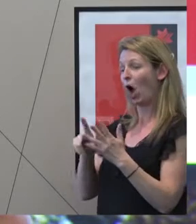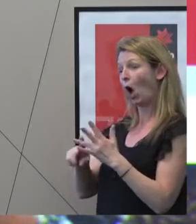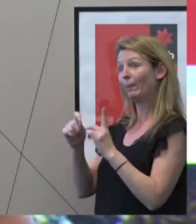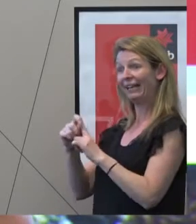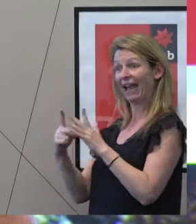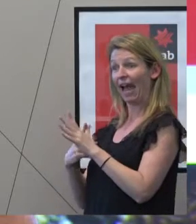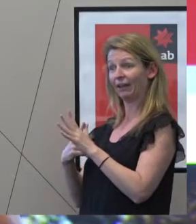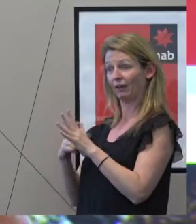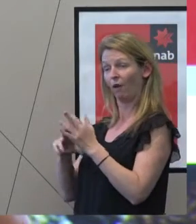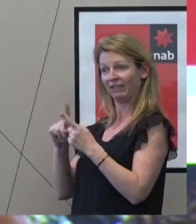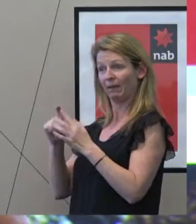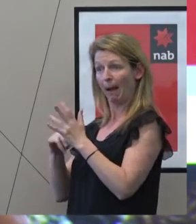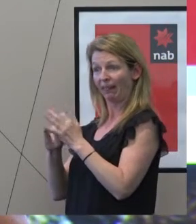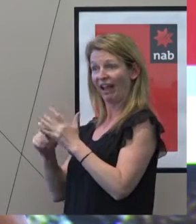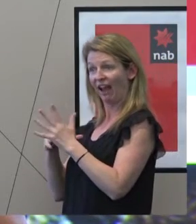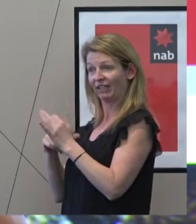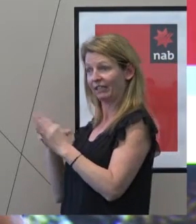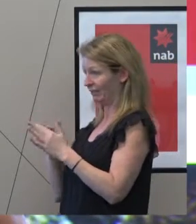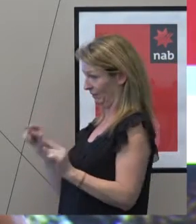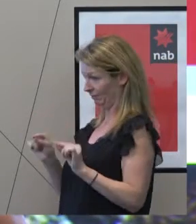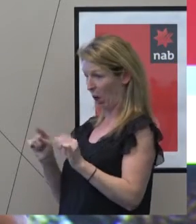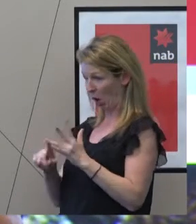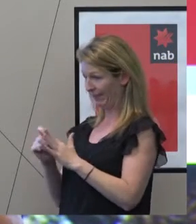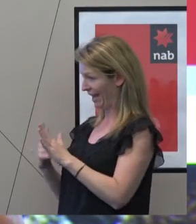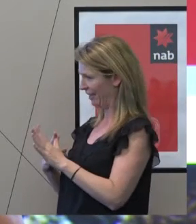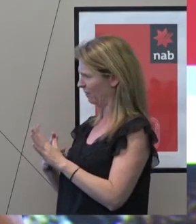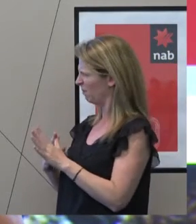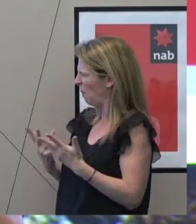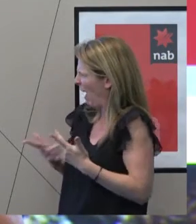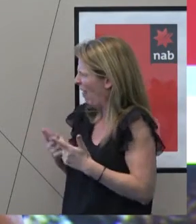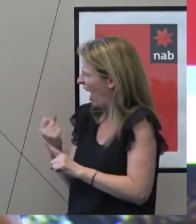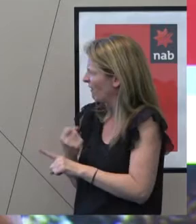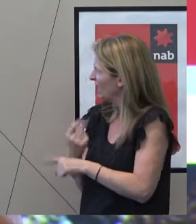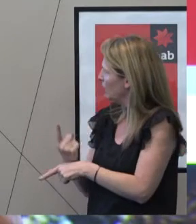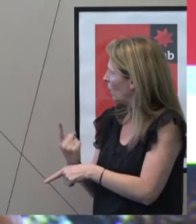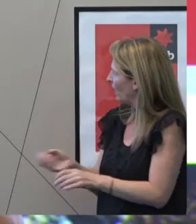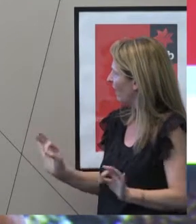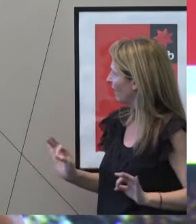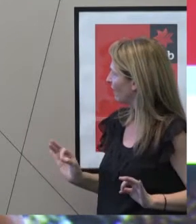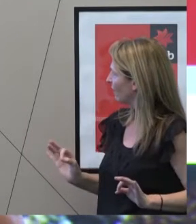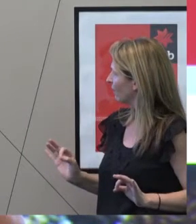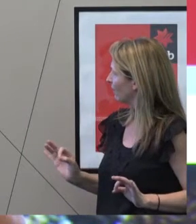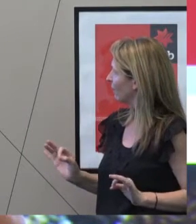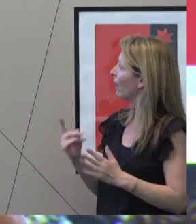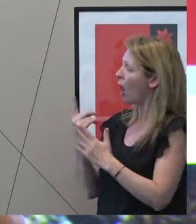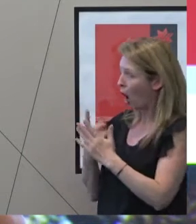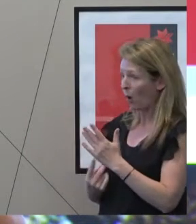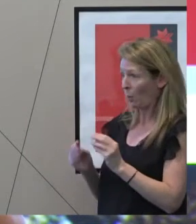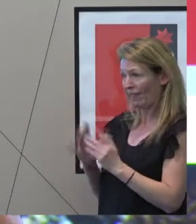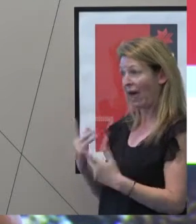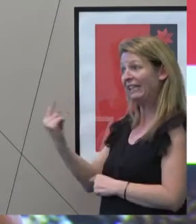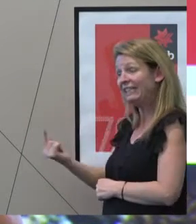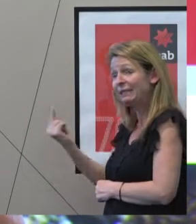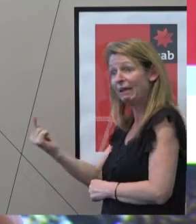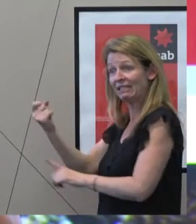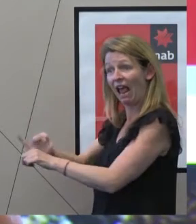don't see any of the other advocacy services or types of advocacy services mentioned in that. Without independent advocacy,